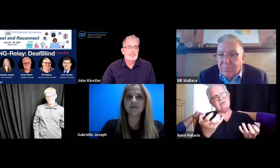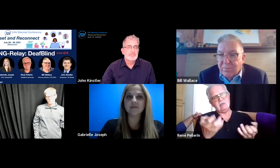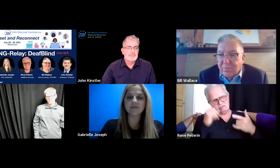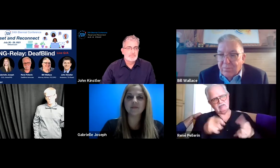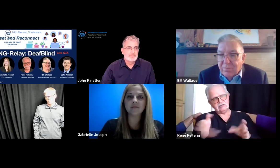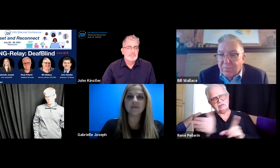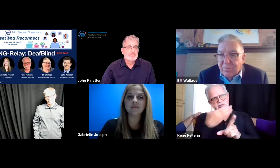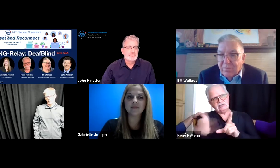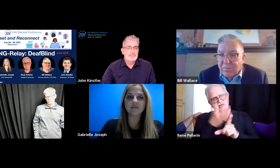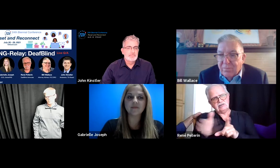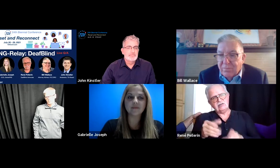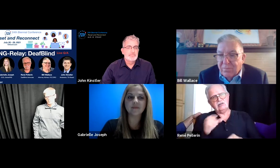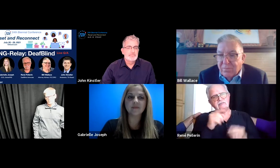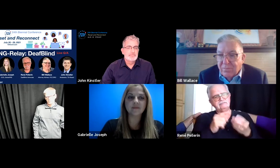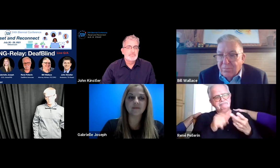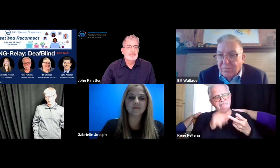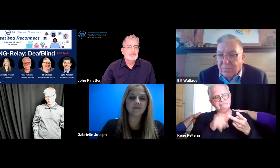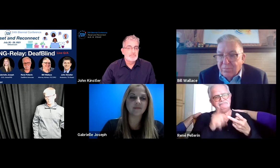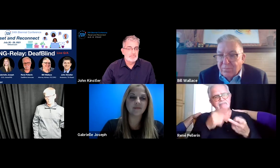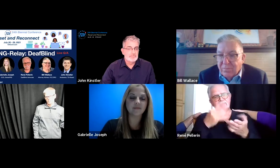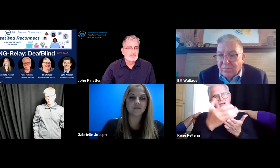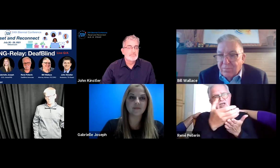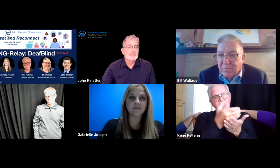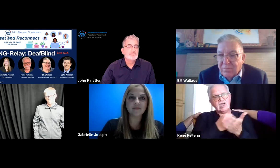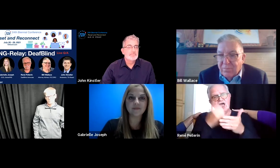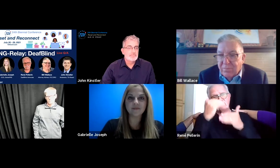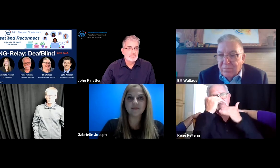equal accessibility, just like those in the deaf community.